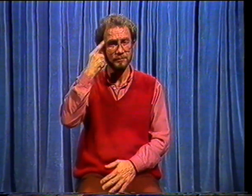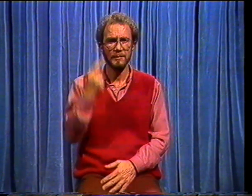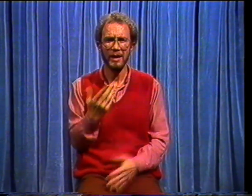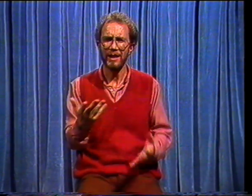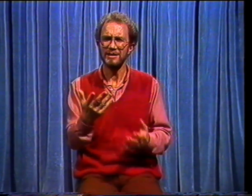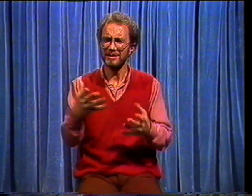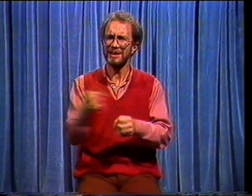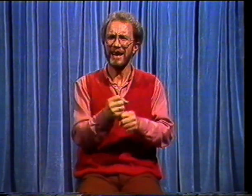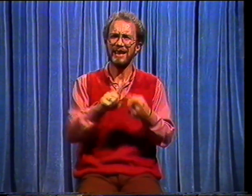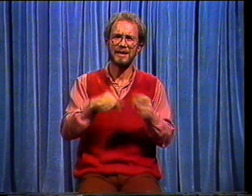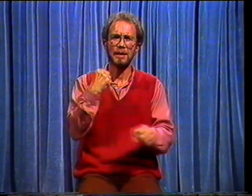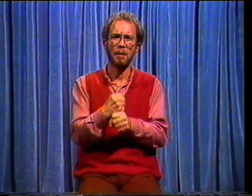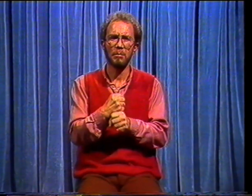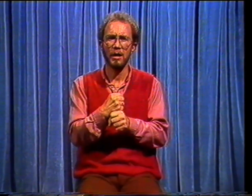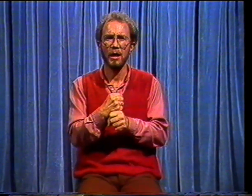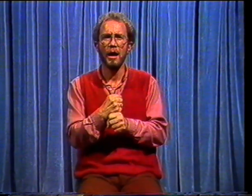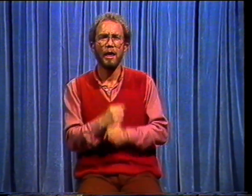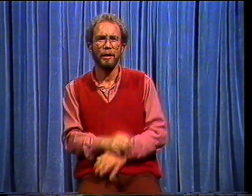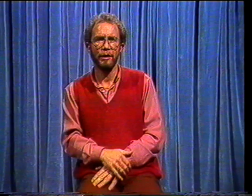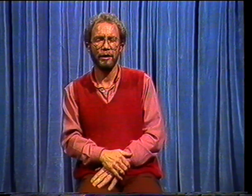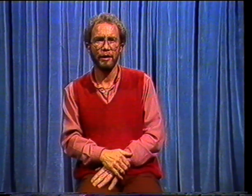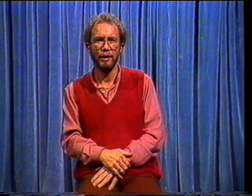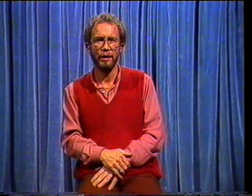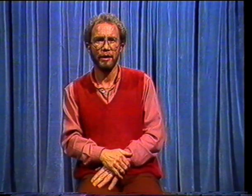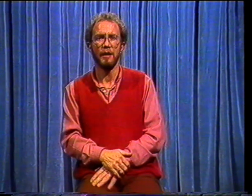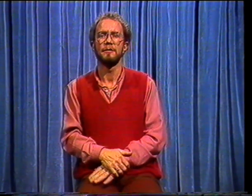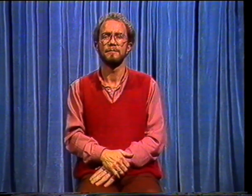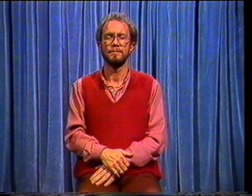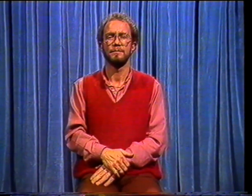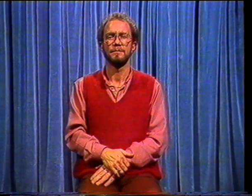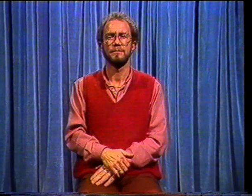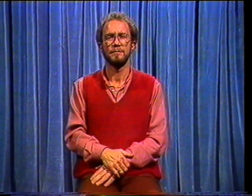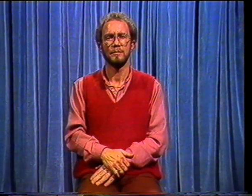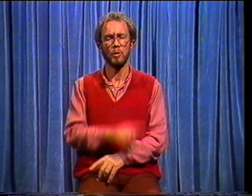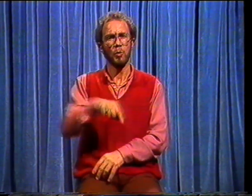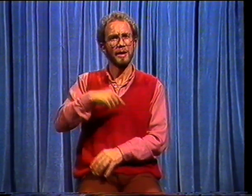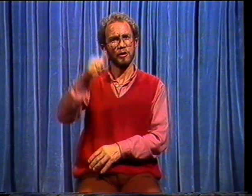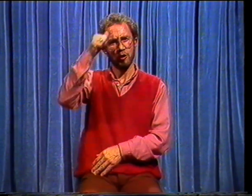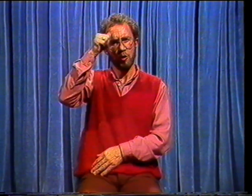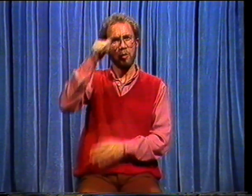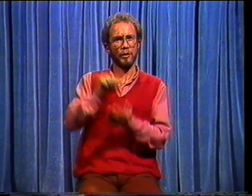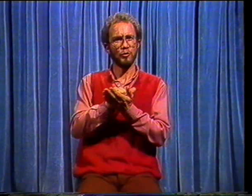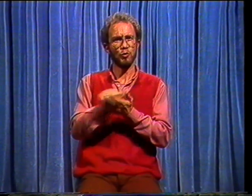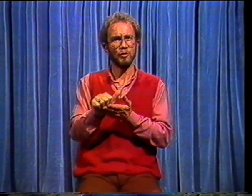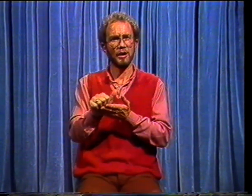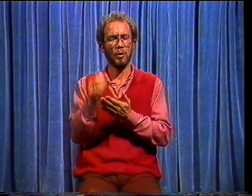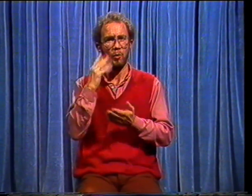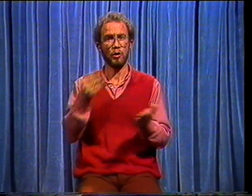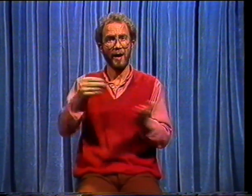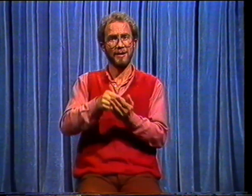Let's take an example like we know that usually when